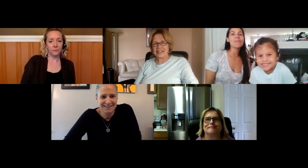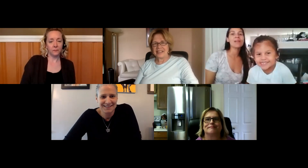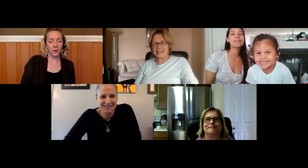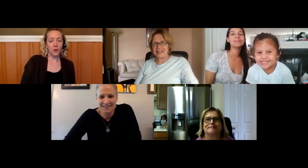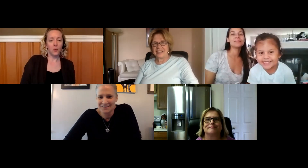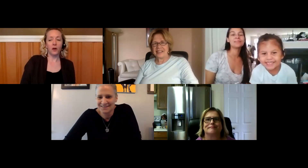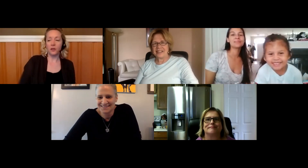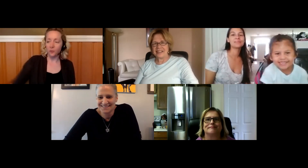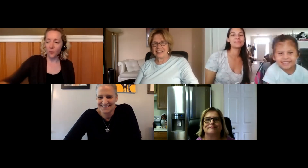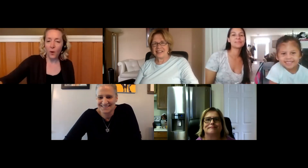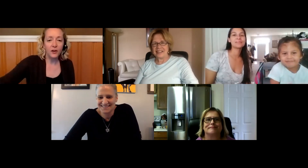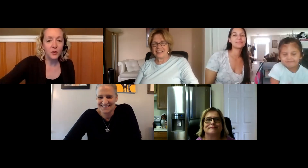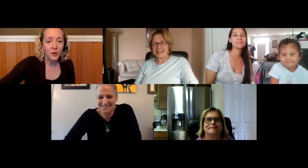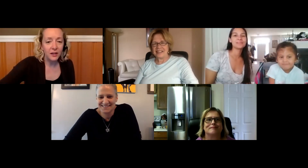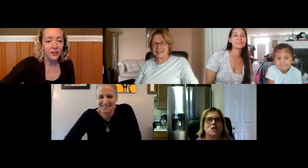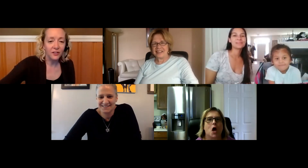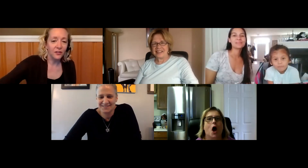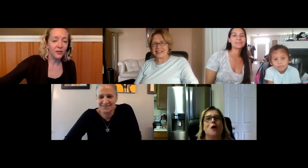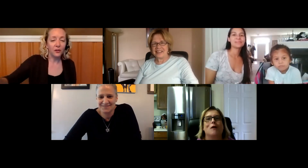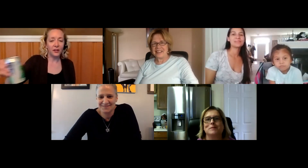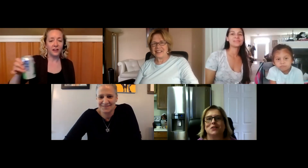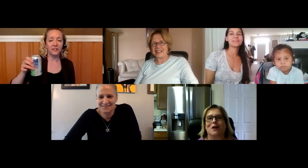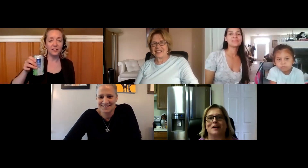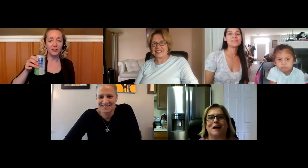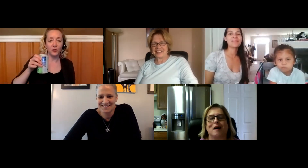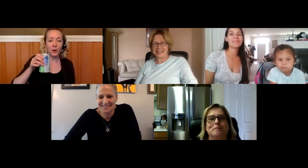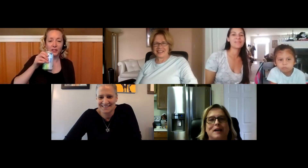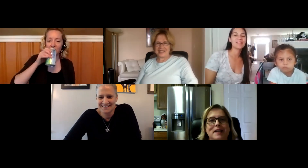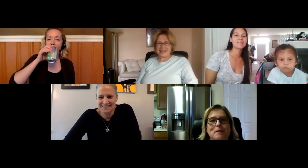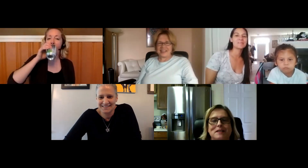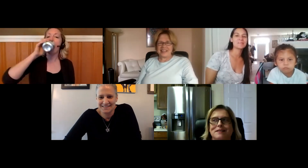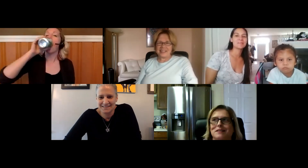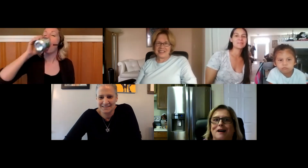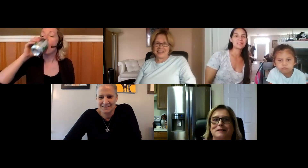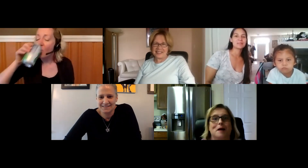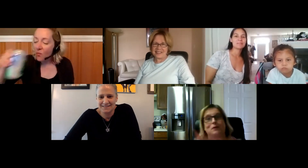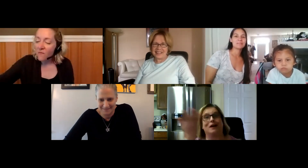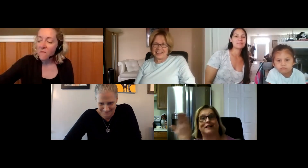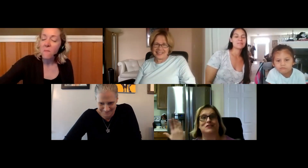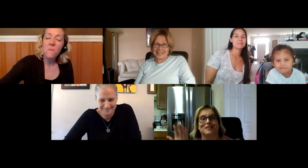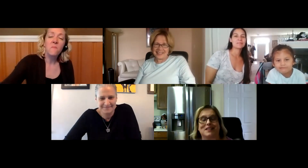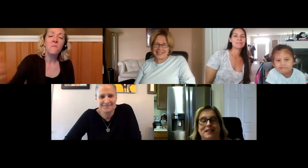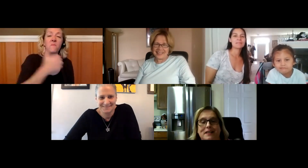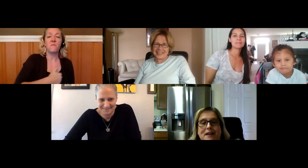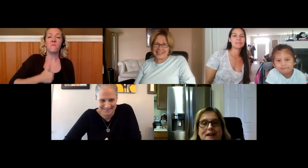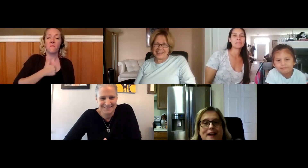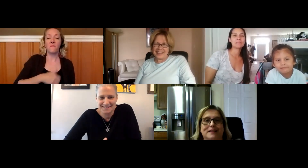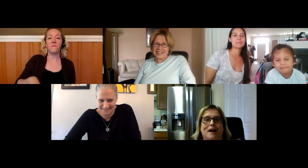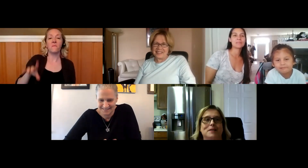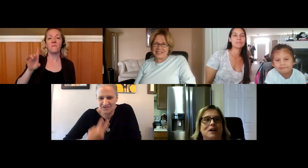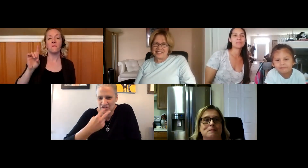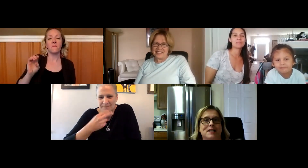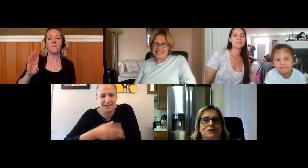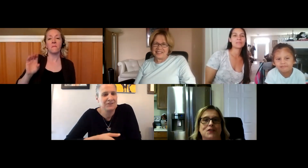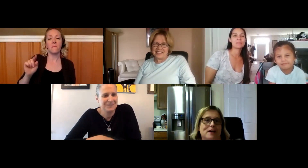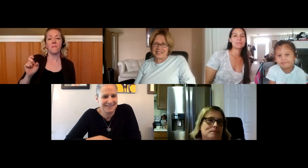Who are you? Why are you here? Oh, I'm sorry. My name is Deborah, as you can see, and I'm an